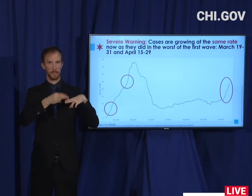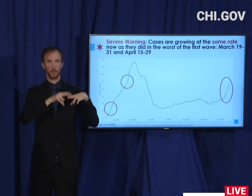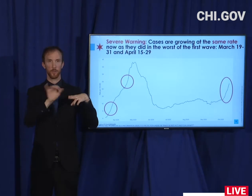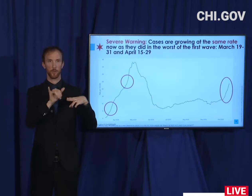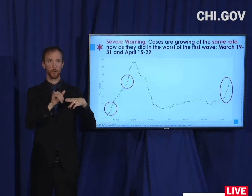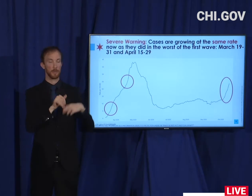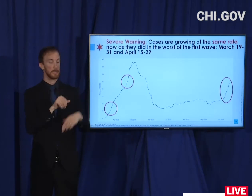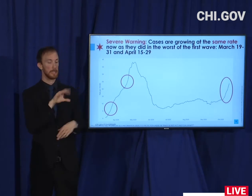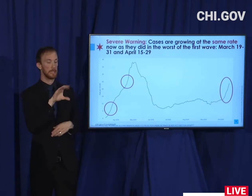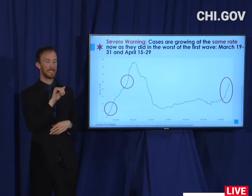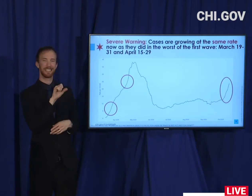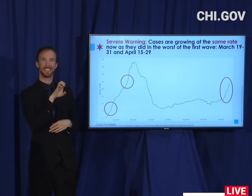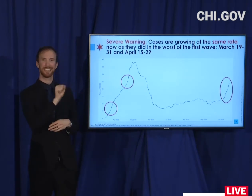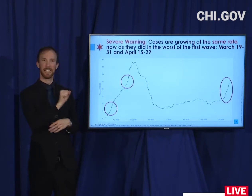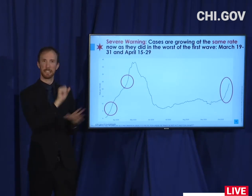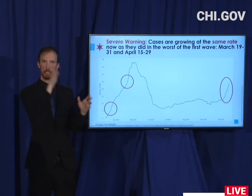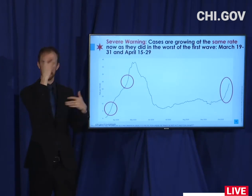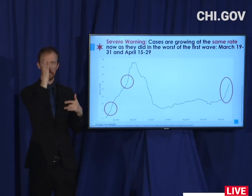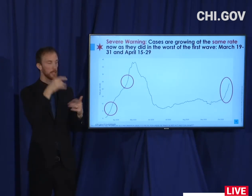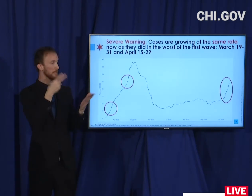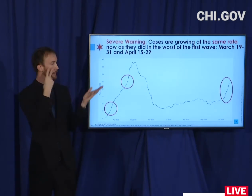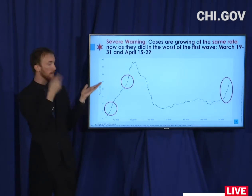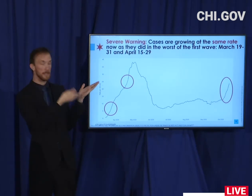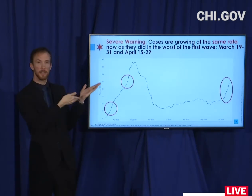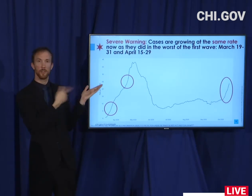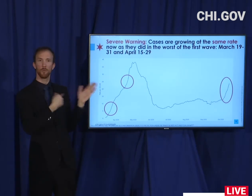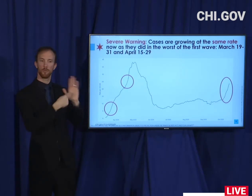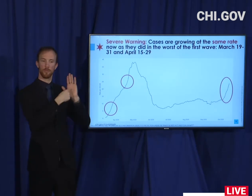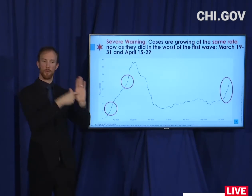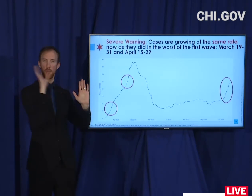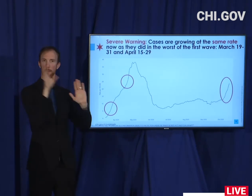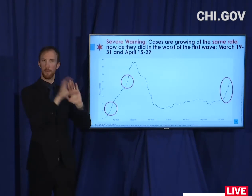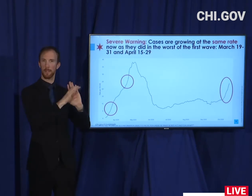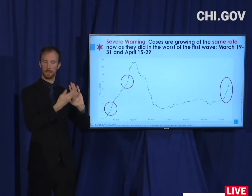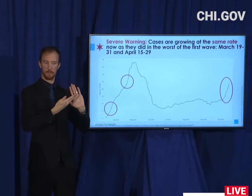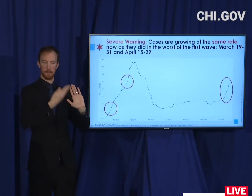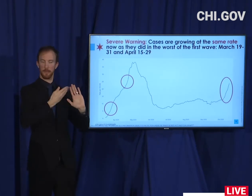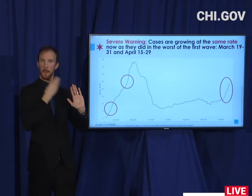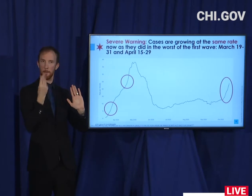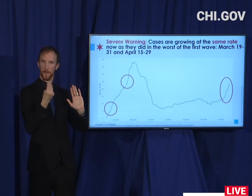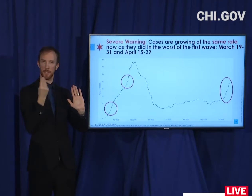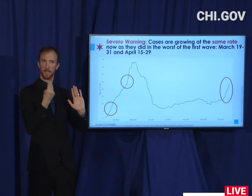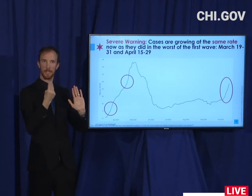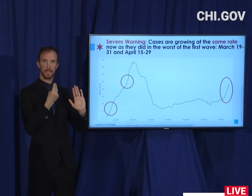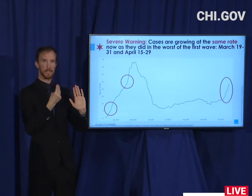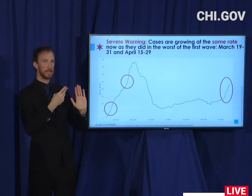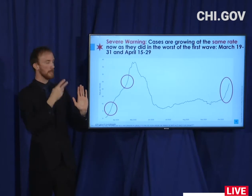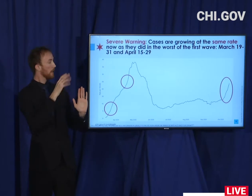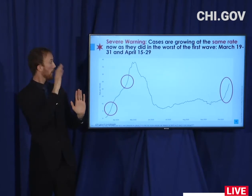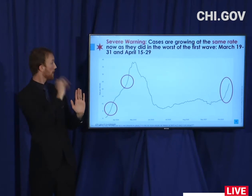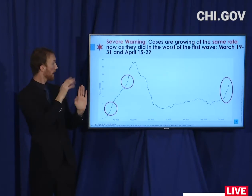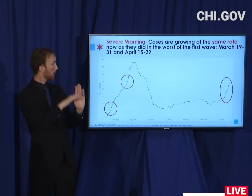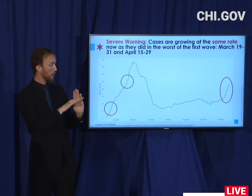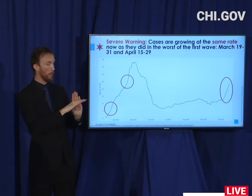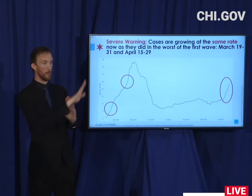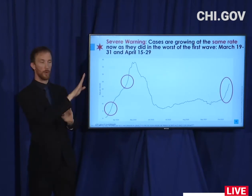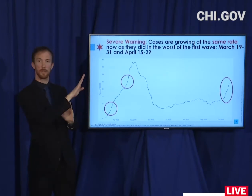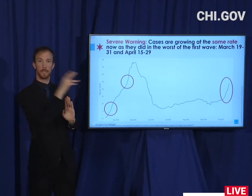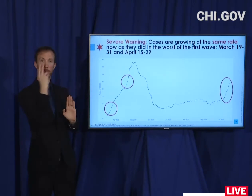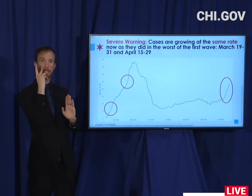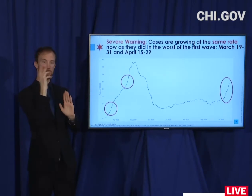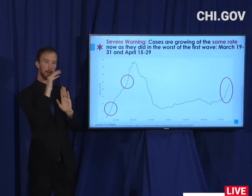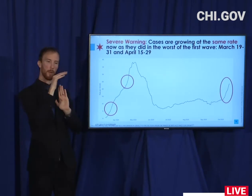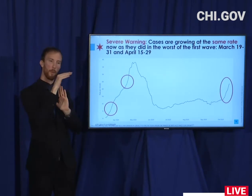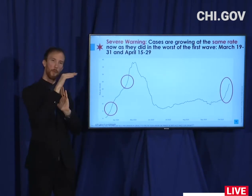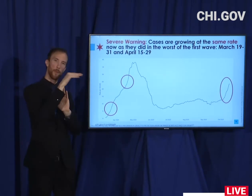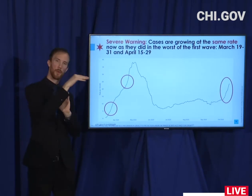at that. We showed this rate of increase on Monday. We've seen no flattening of that curve since then. And in fact,